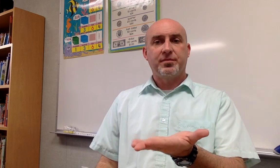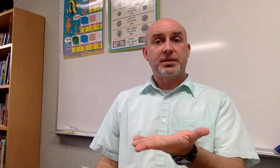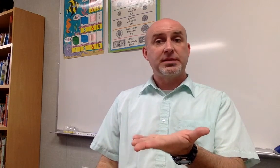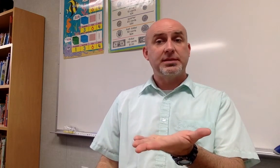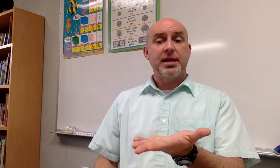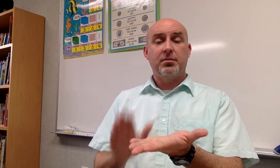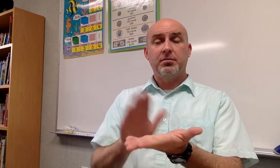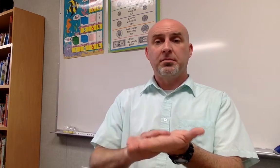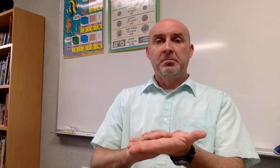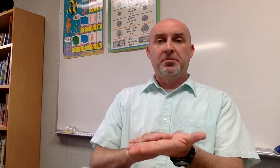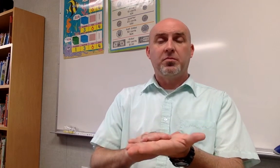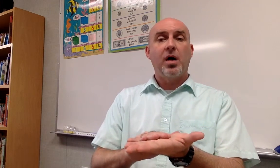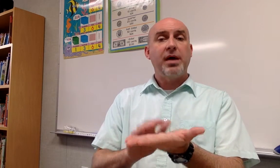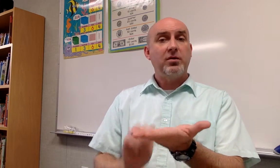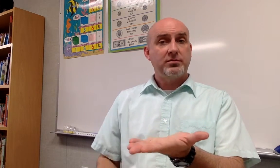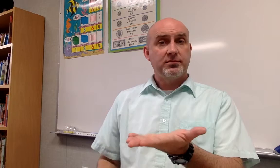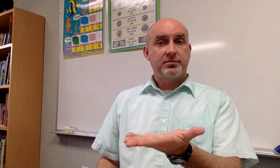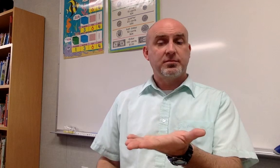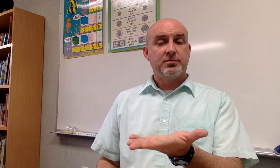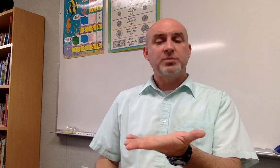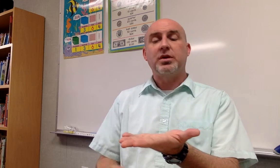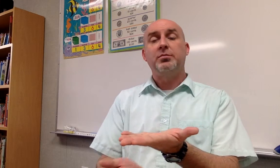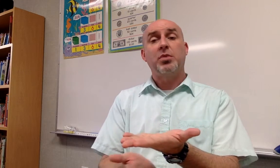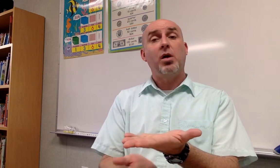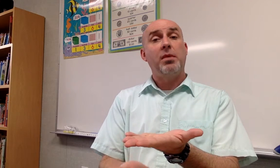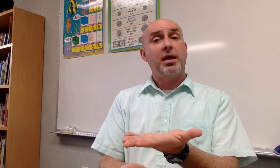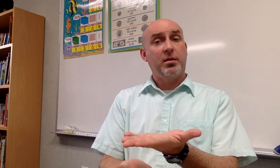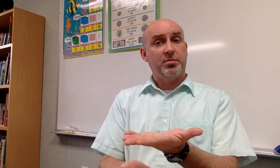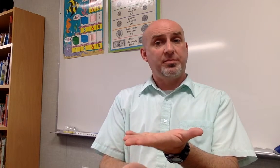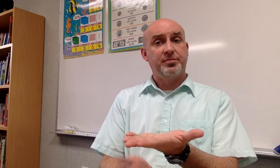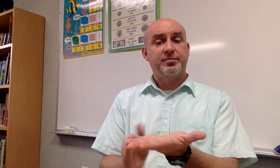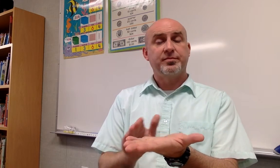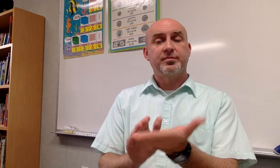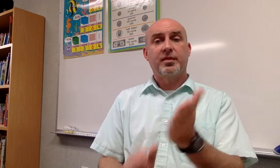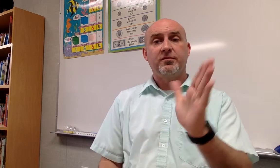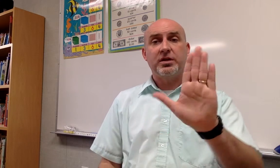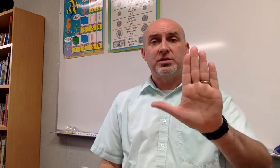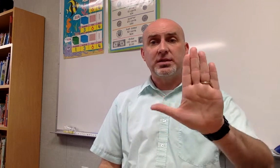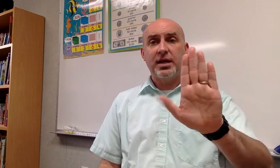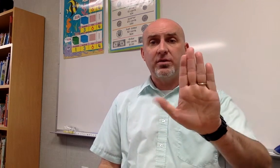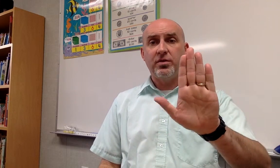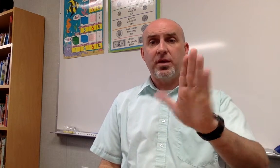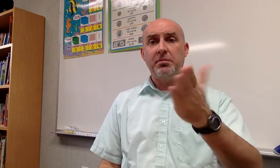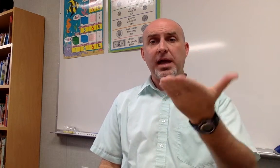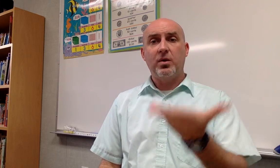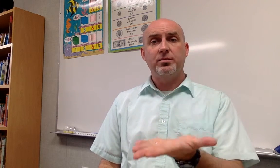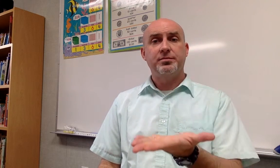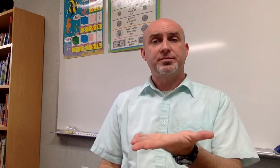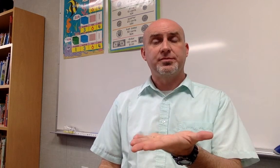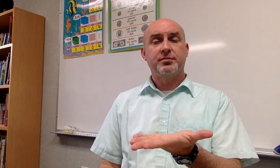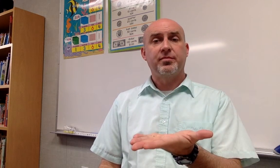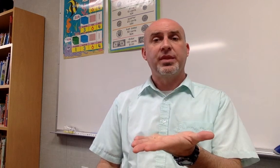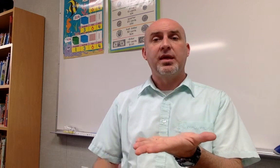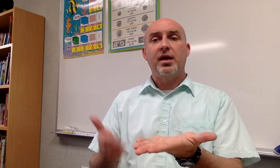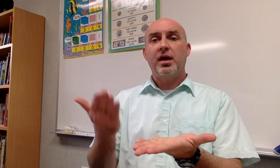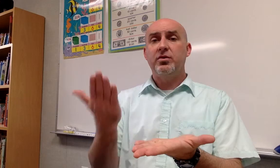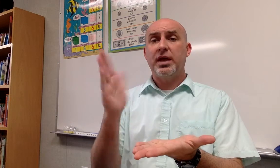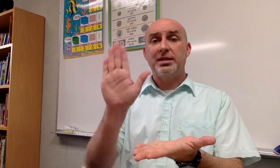the same palm out, palm up, fingers together, thumb out. Other hand,